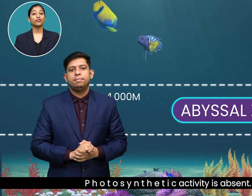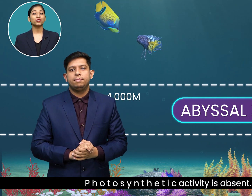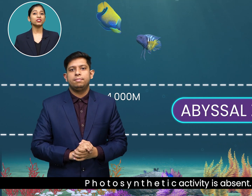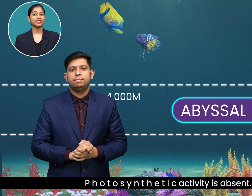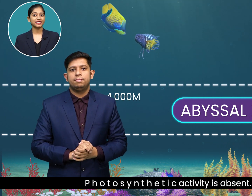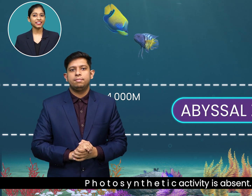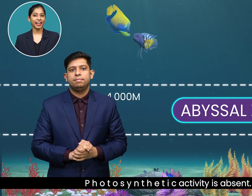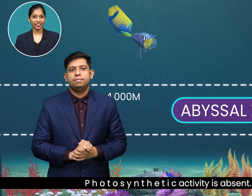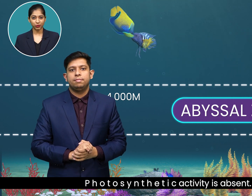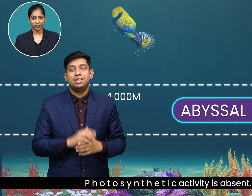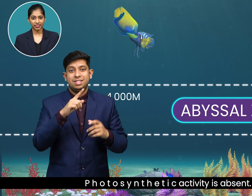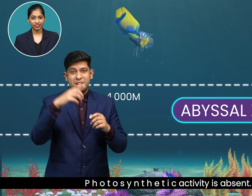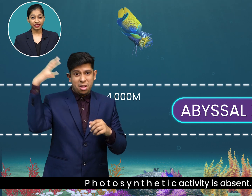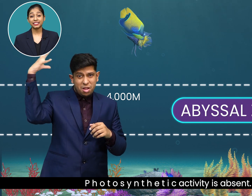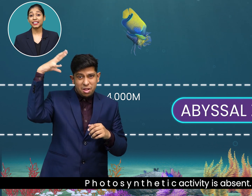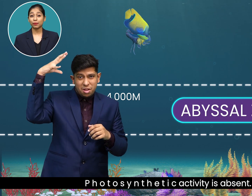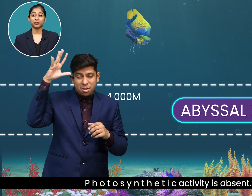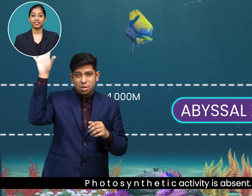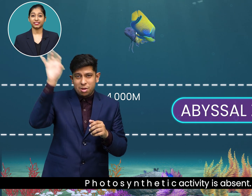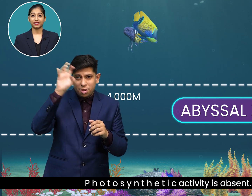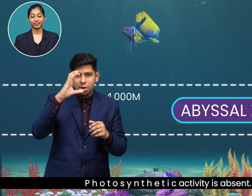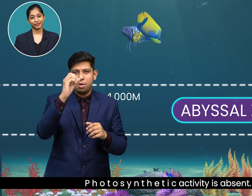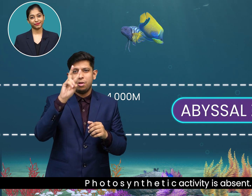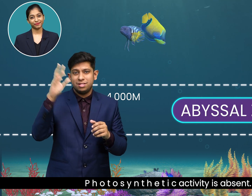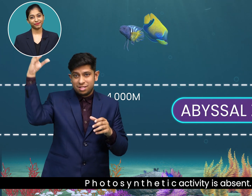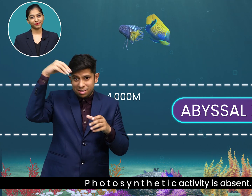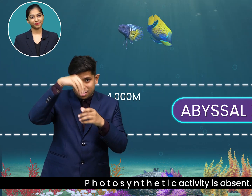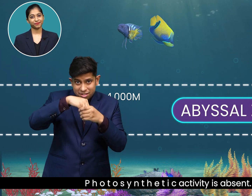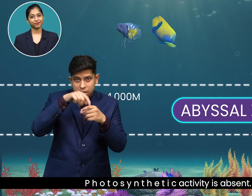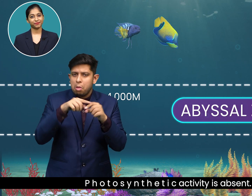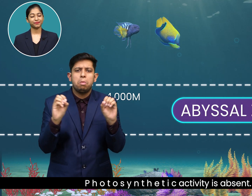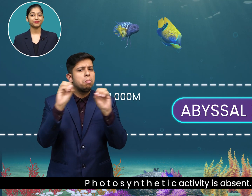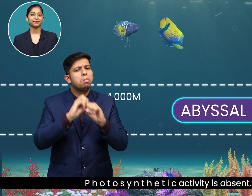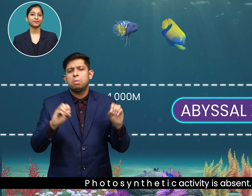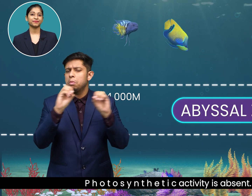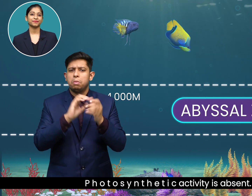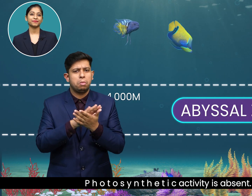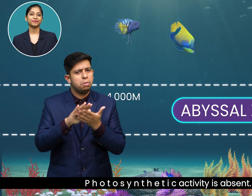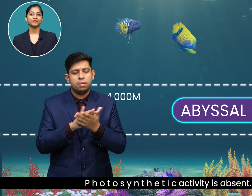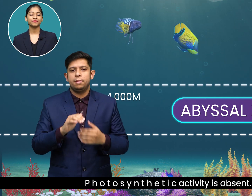Photosynthetic activity is absent.